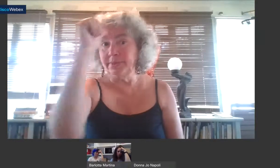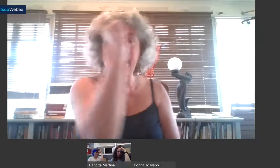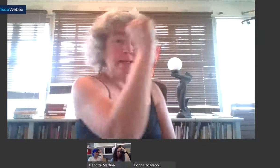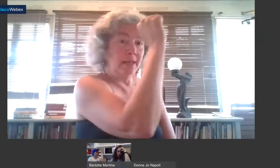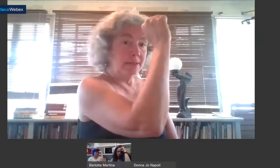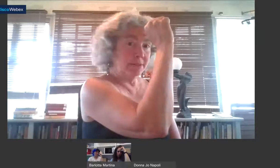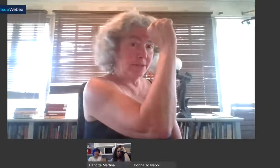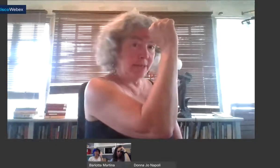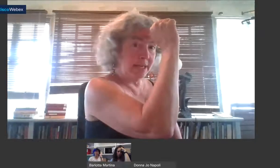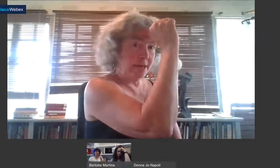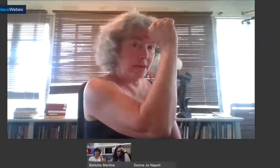Okay, so here